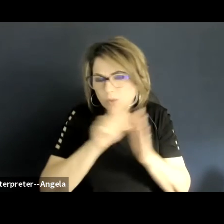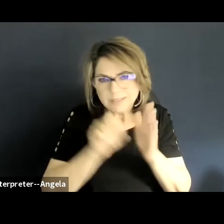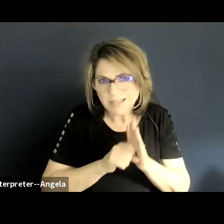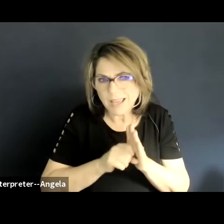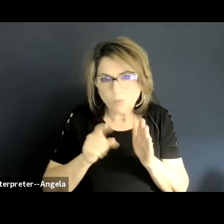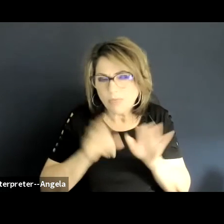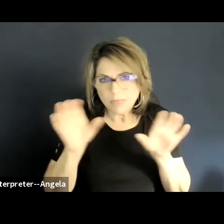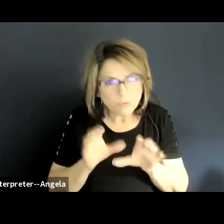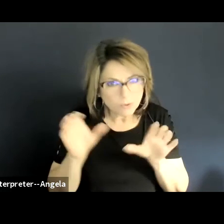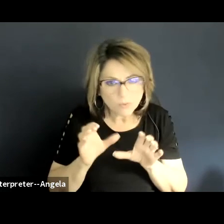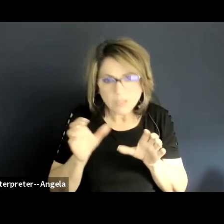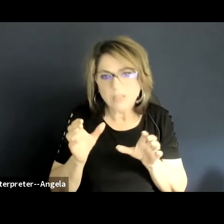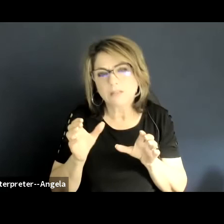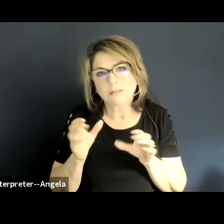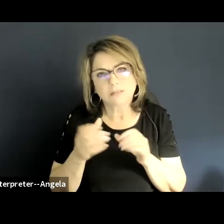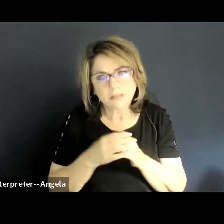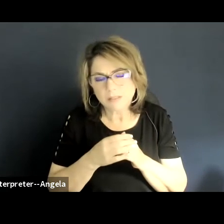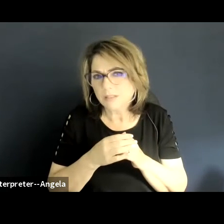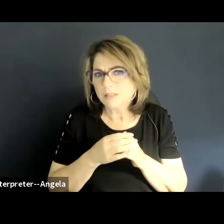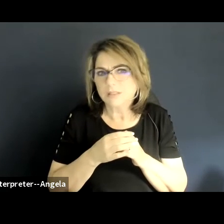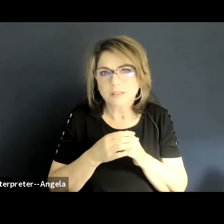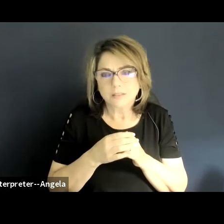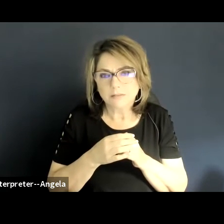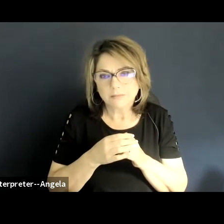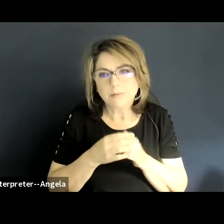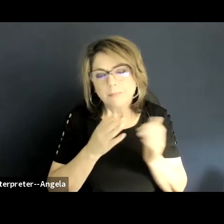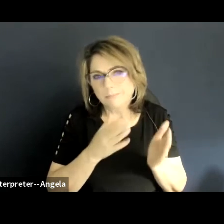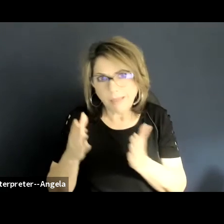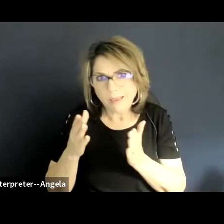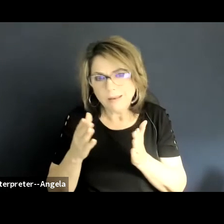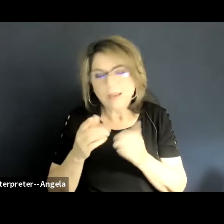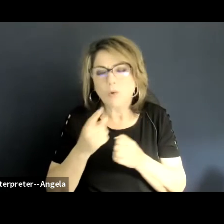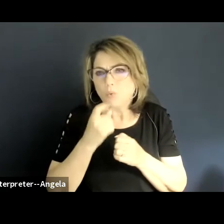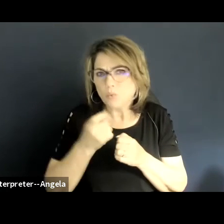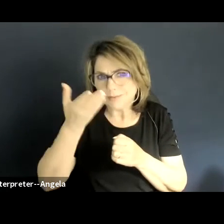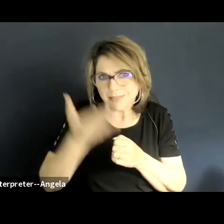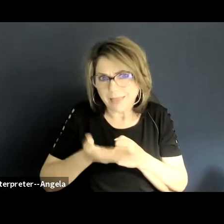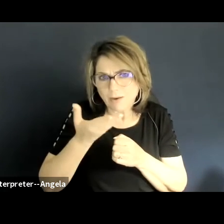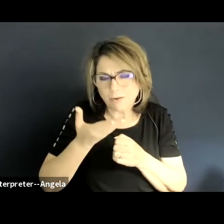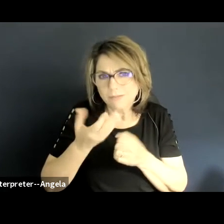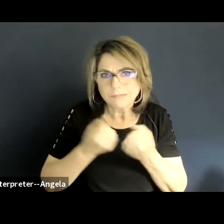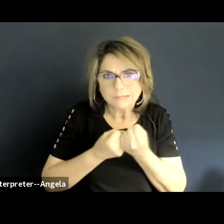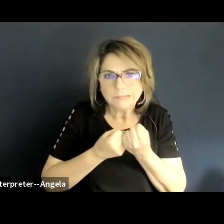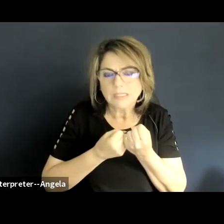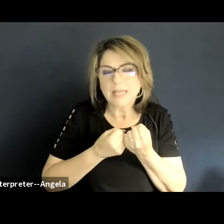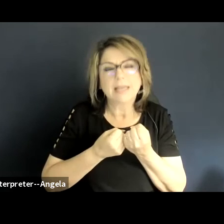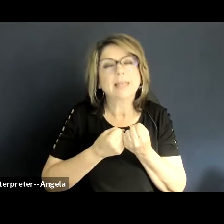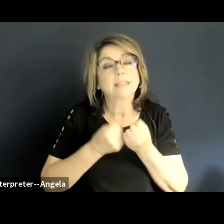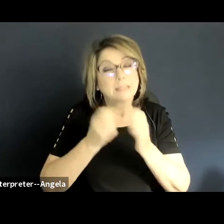it's going with stuff, and who is at the table, because it's never more